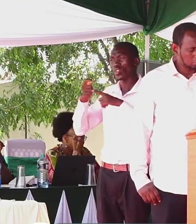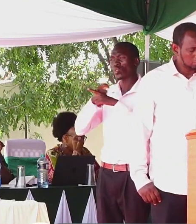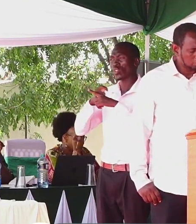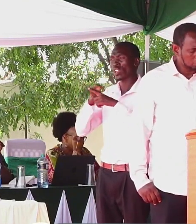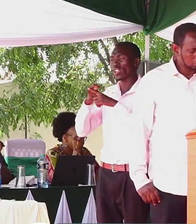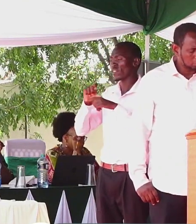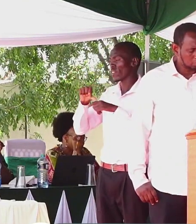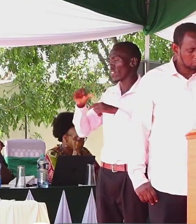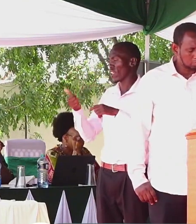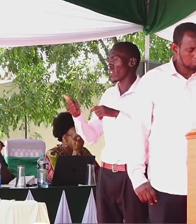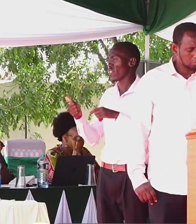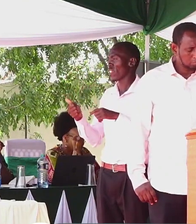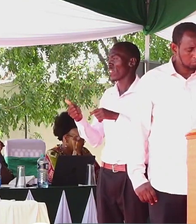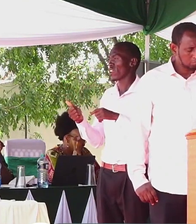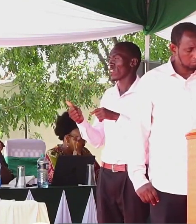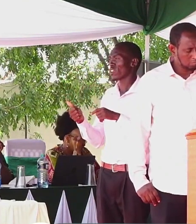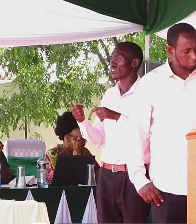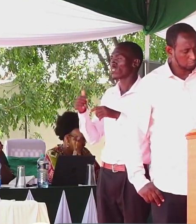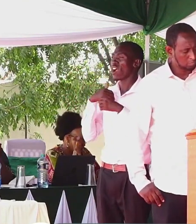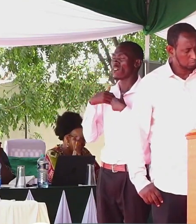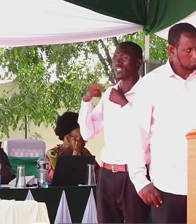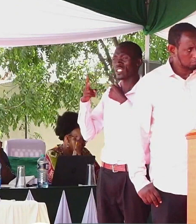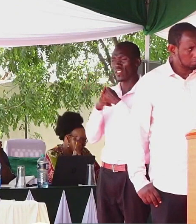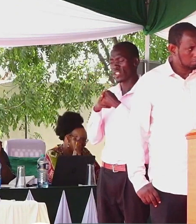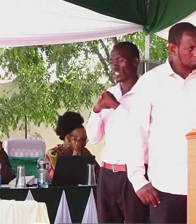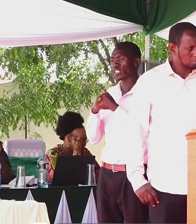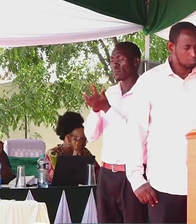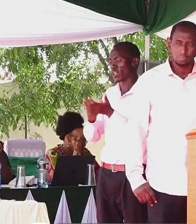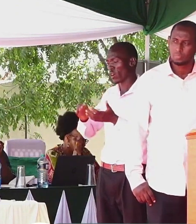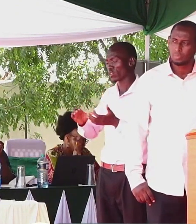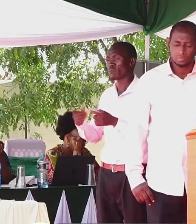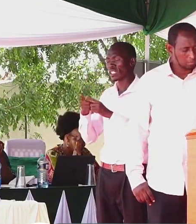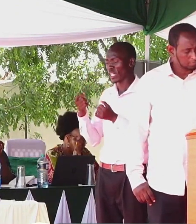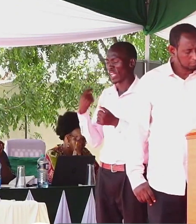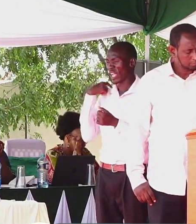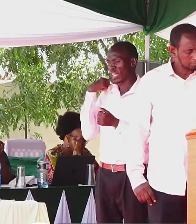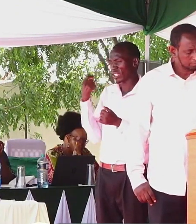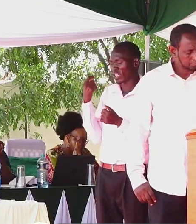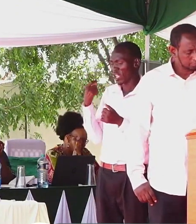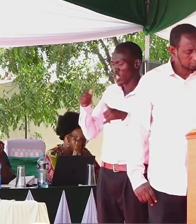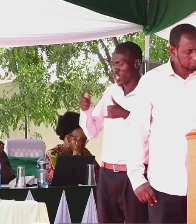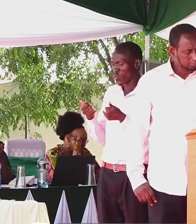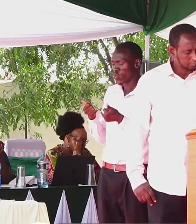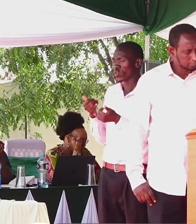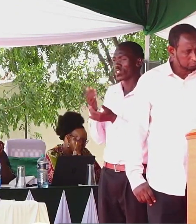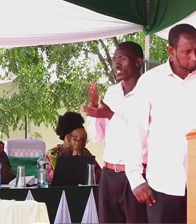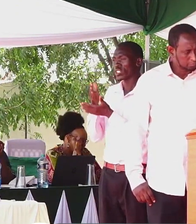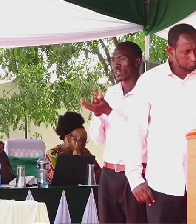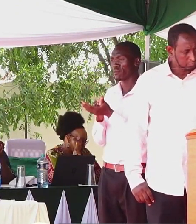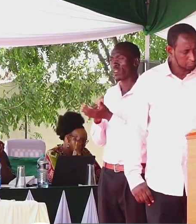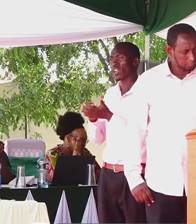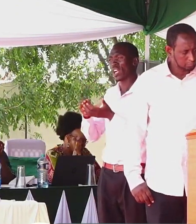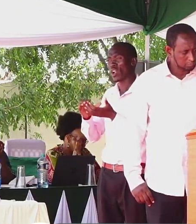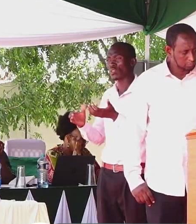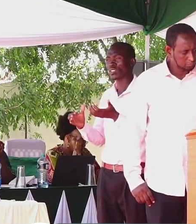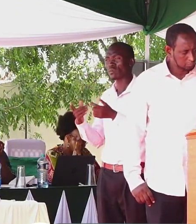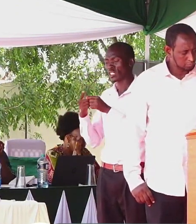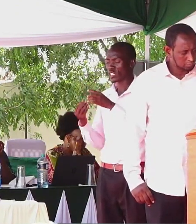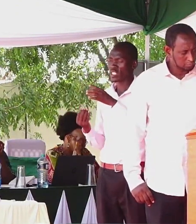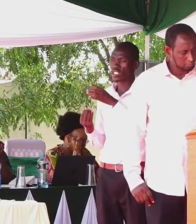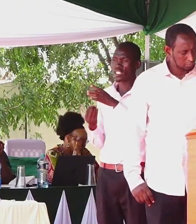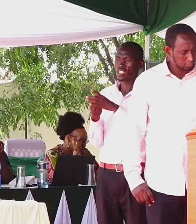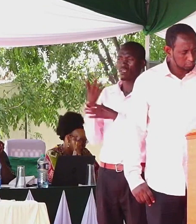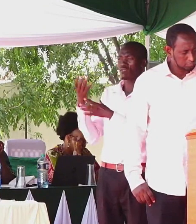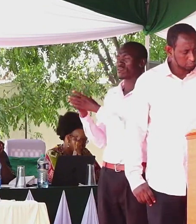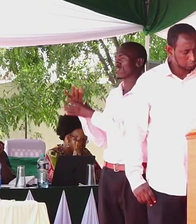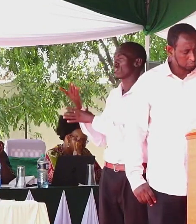other counties. We have 7 sub-counties, but currently there are new sub-counties that have emerged, 3 others. Some of them